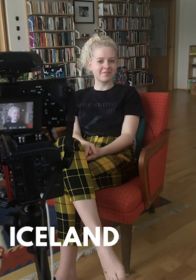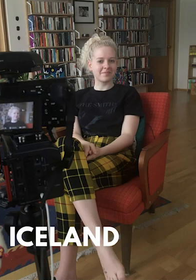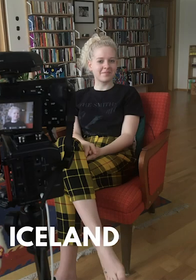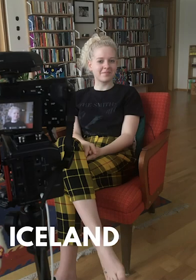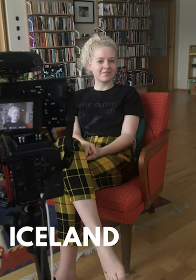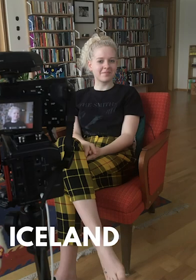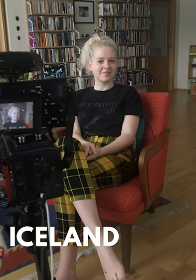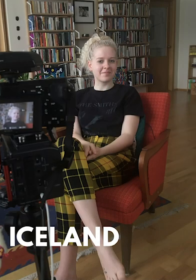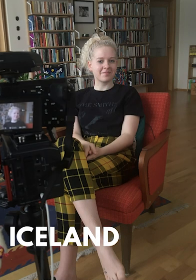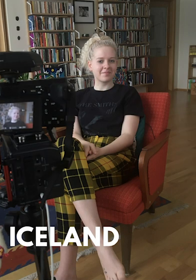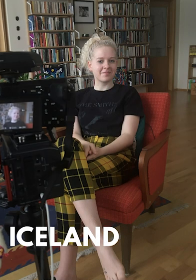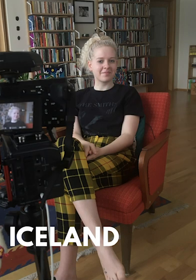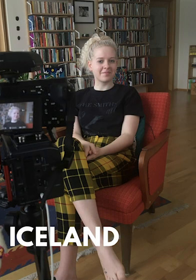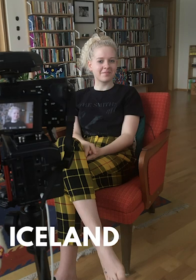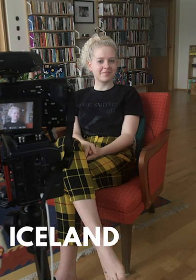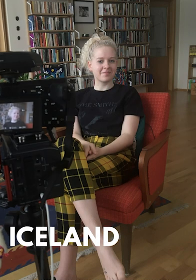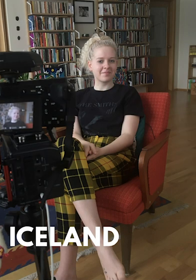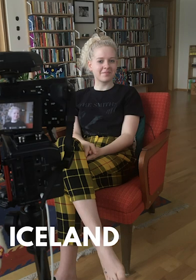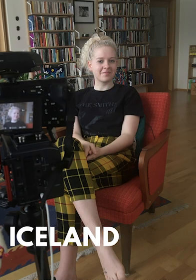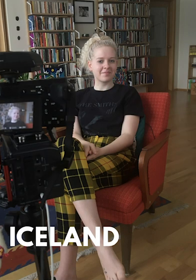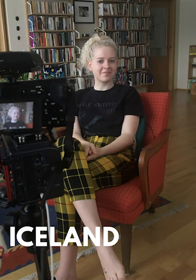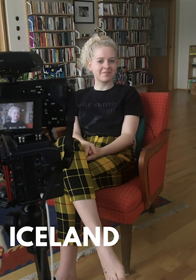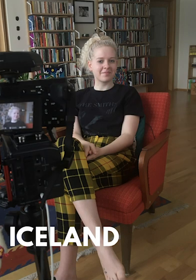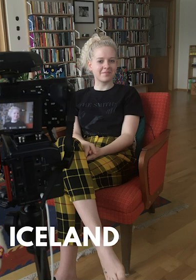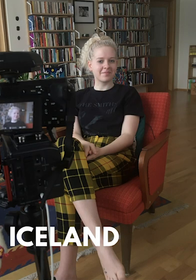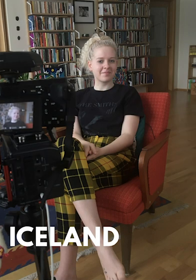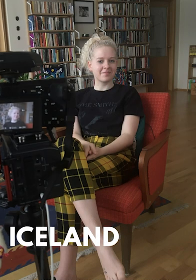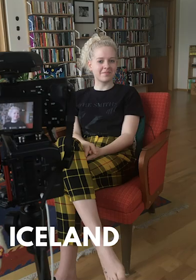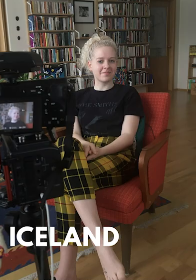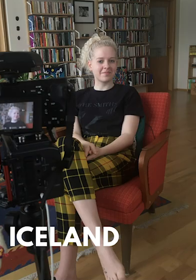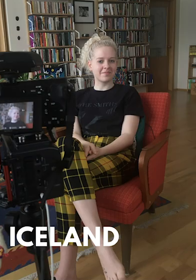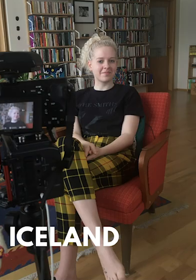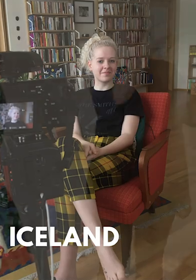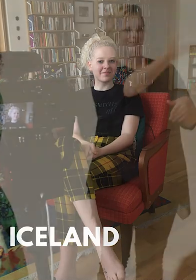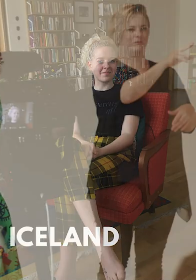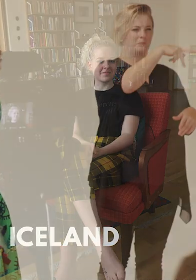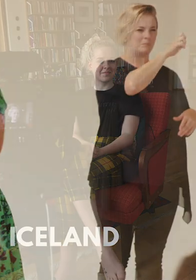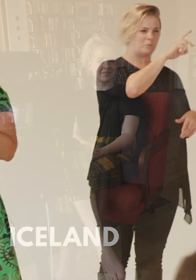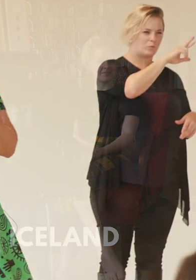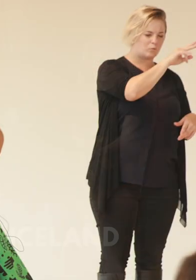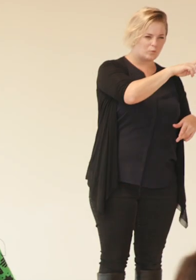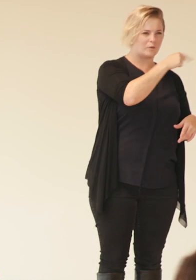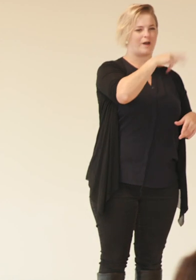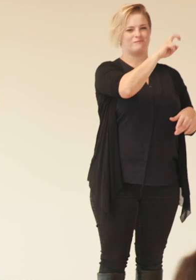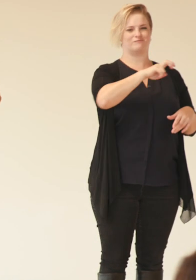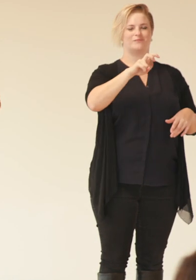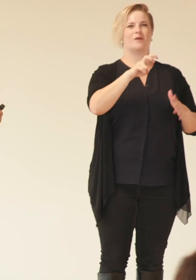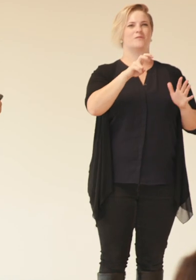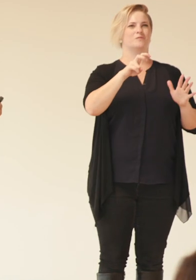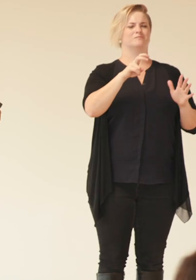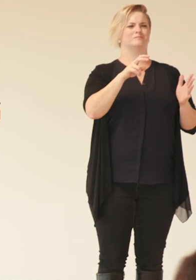I've been to places like the Amazon in Peru and Iceland, and I've met